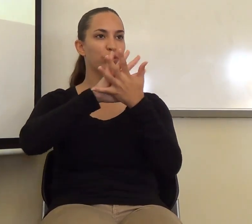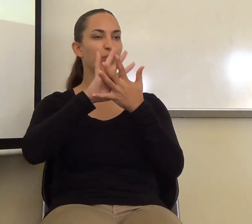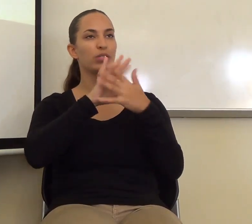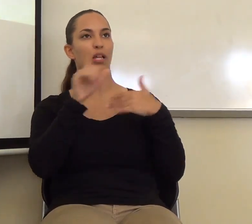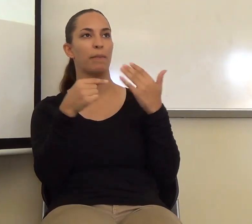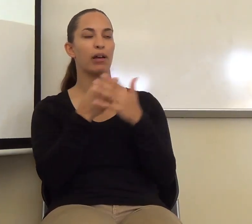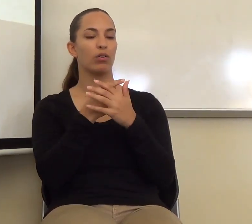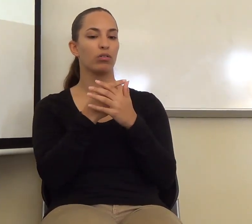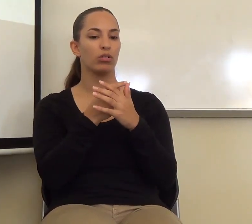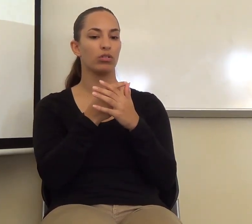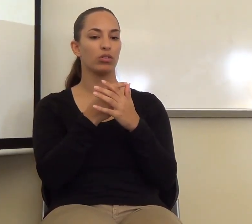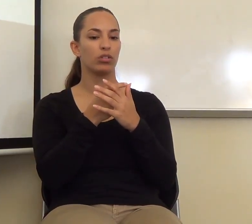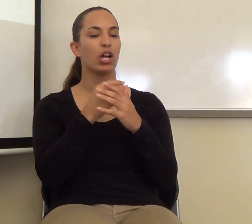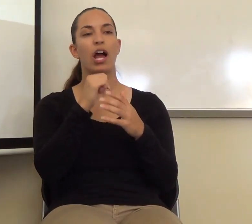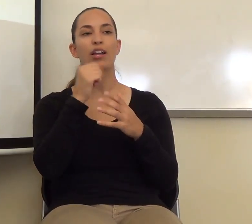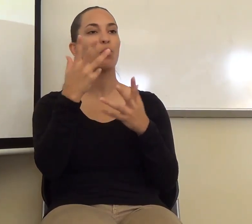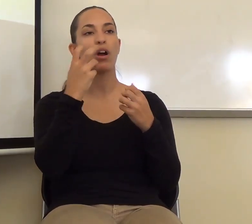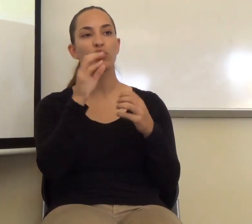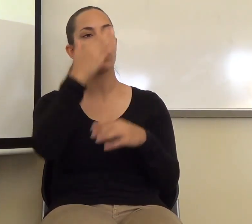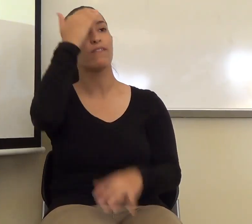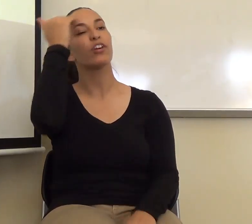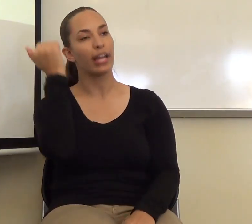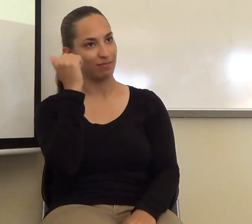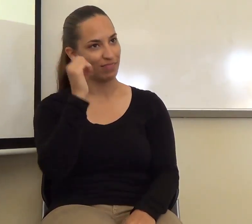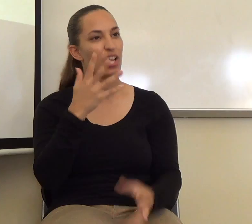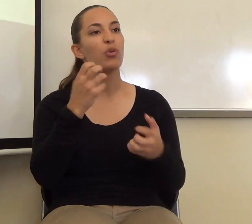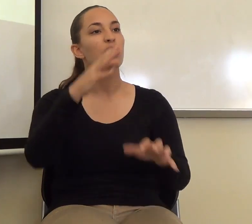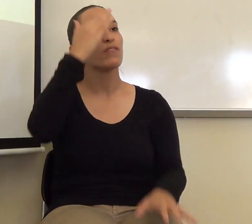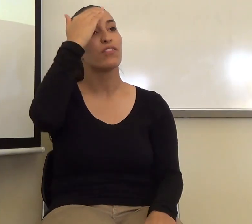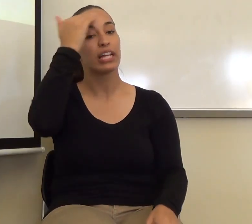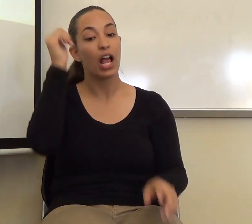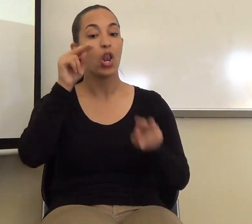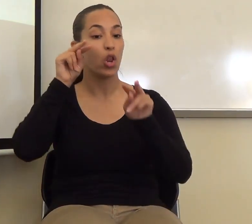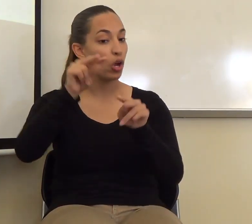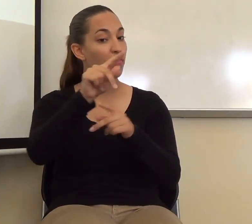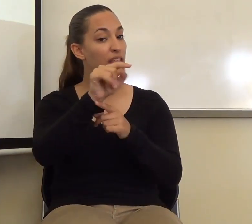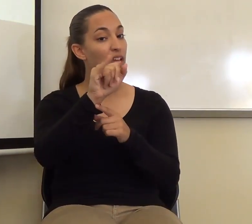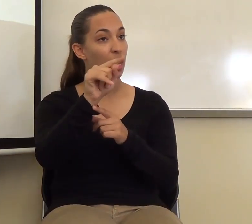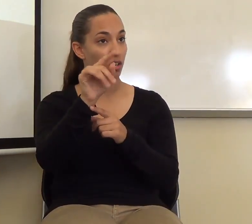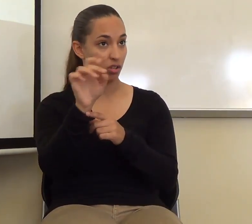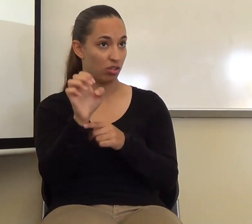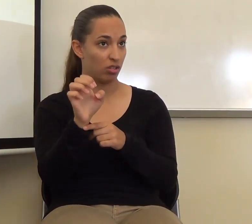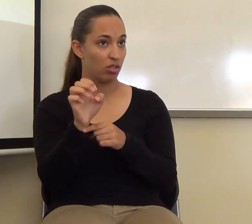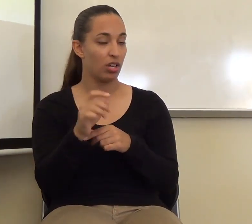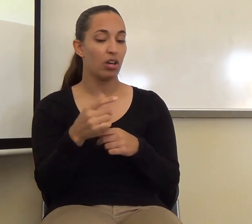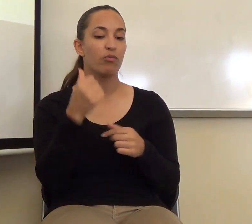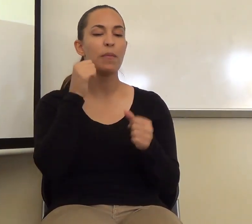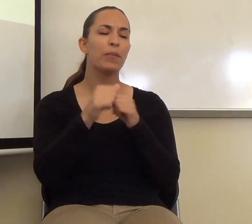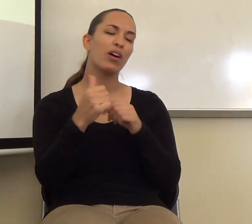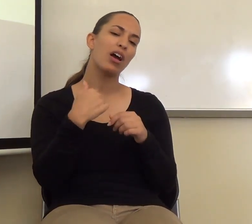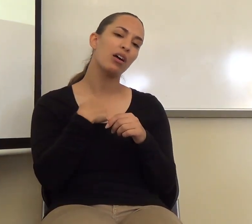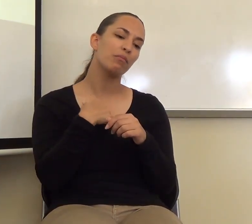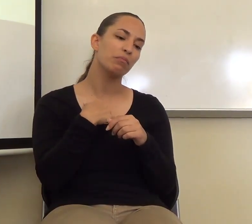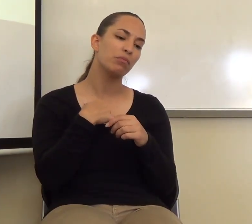looking at the titles, okay? I'm not grading you off. Again, I'm taking things as a whole. If it looks like